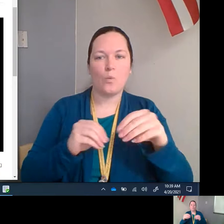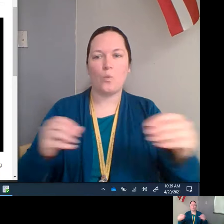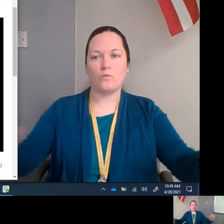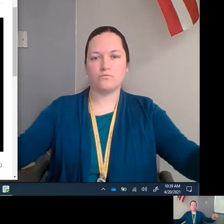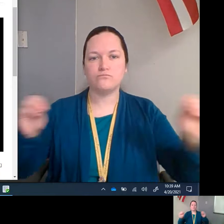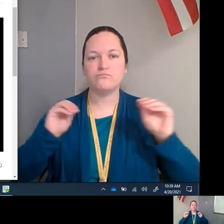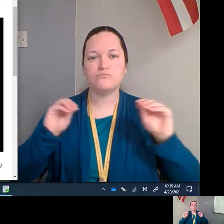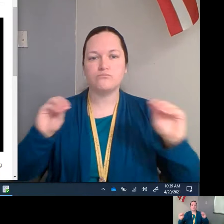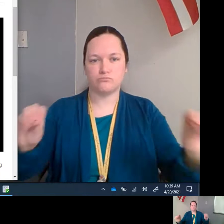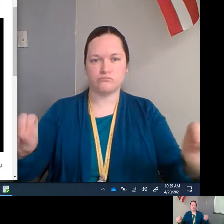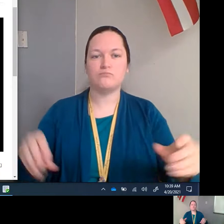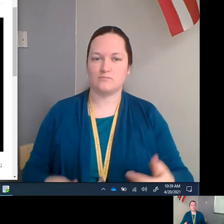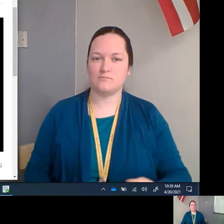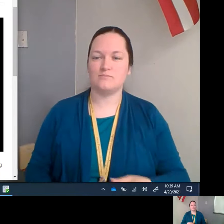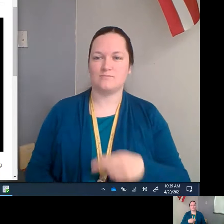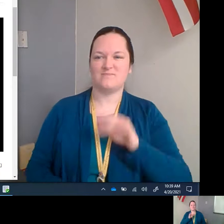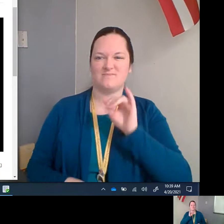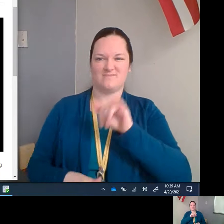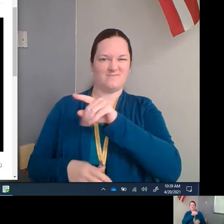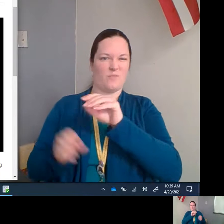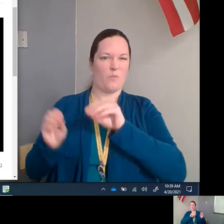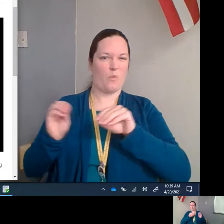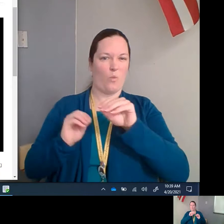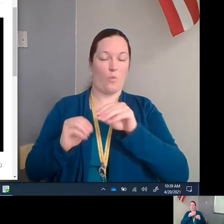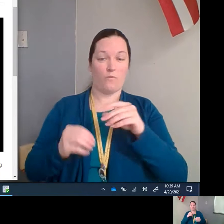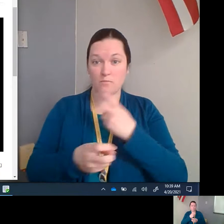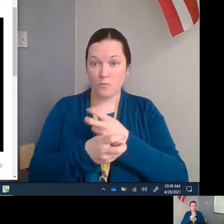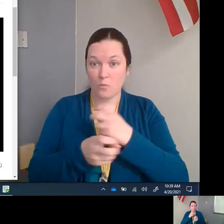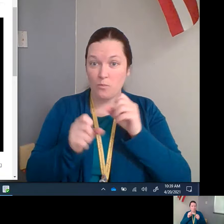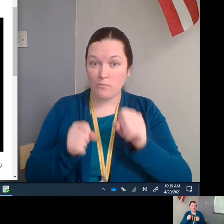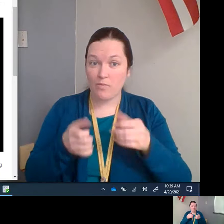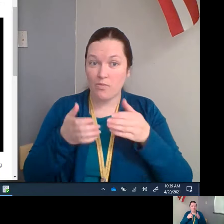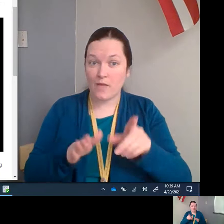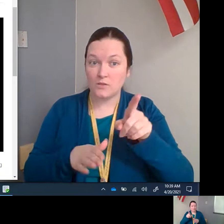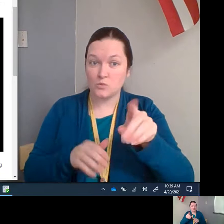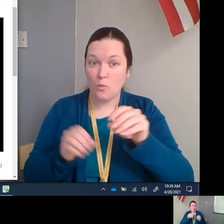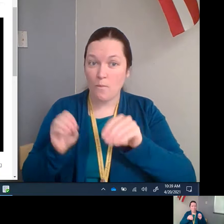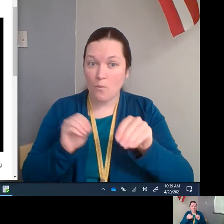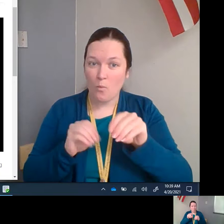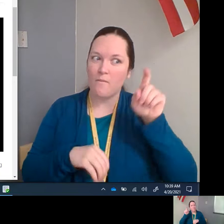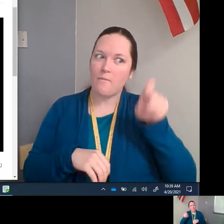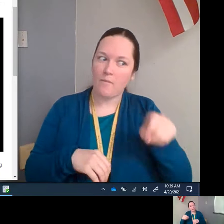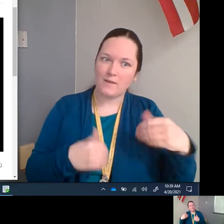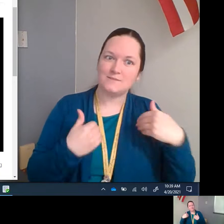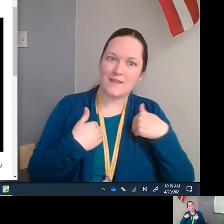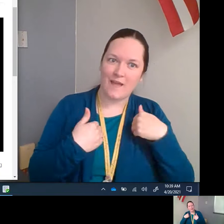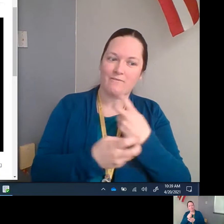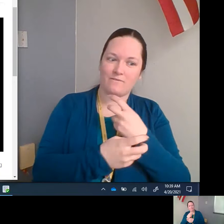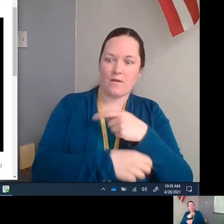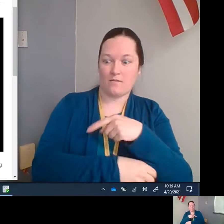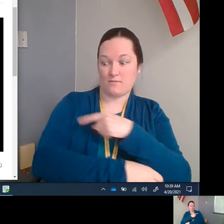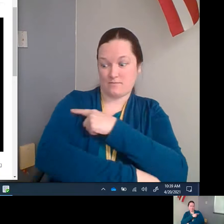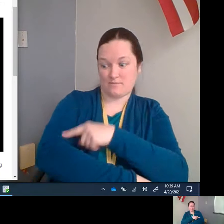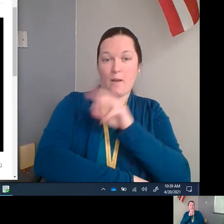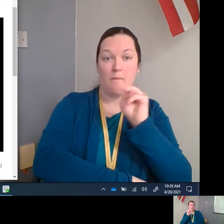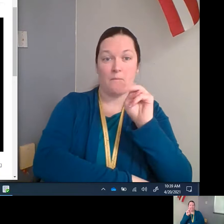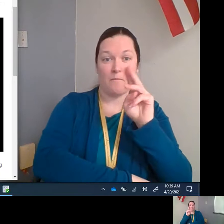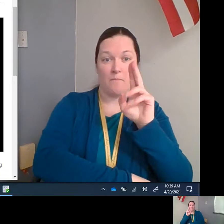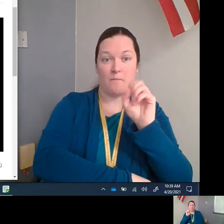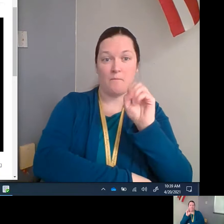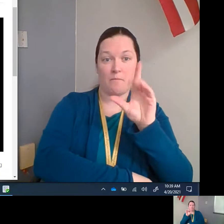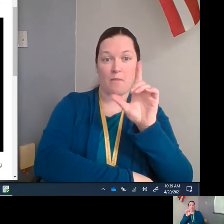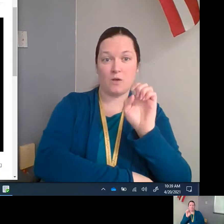one, which is movement. Bones allow us to move, but they can't move without muscles. And so one of the big things required for a skeletal